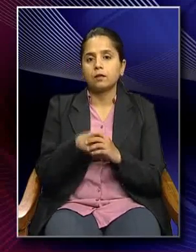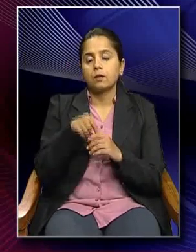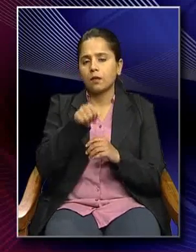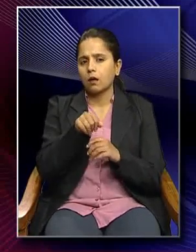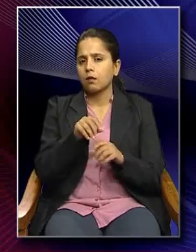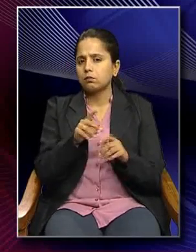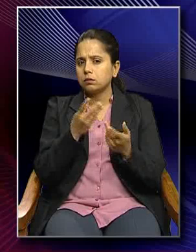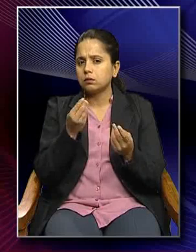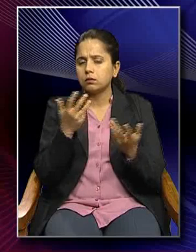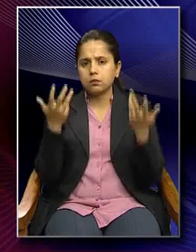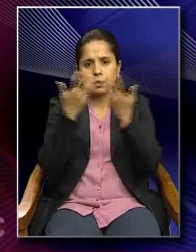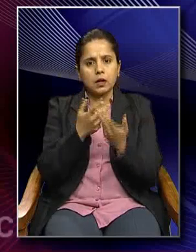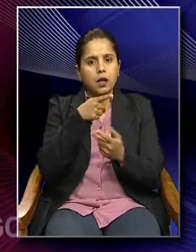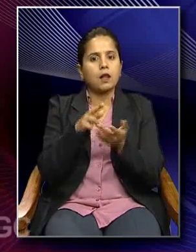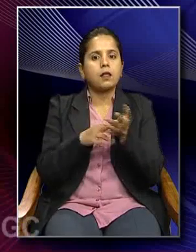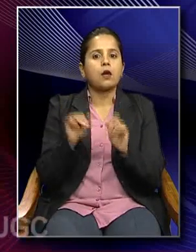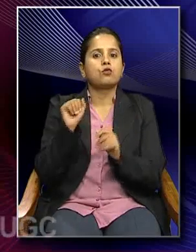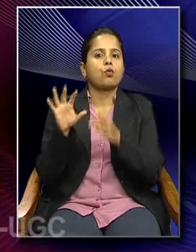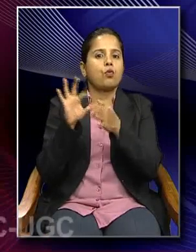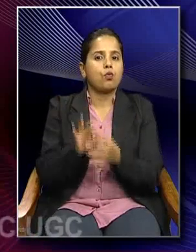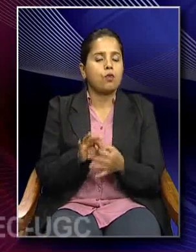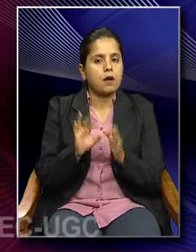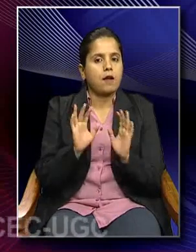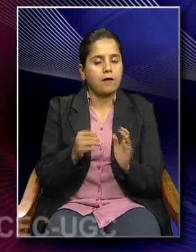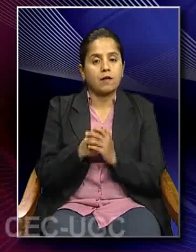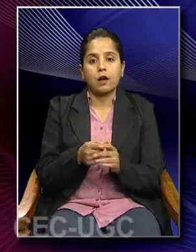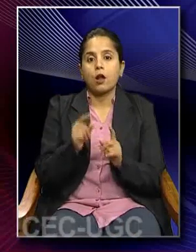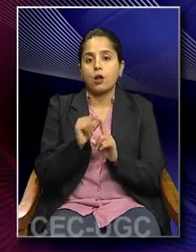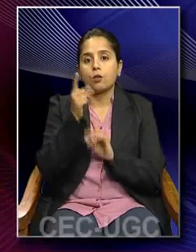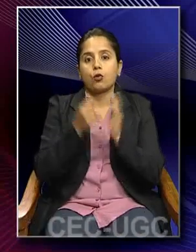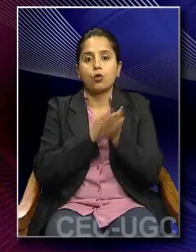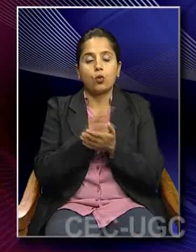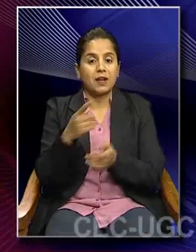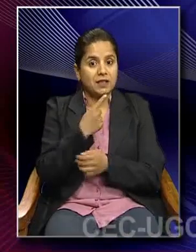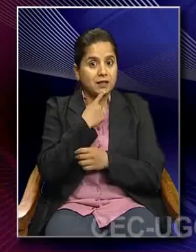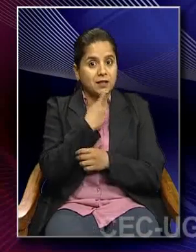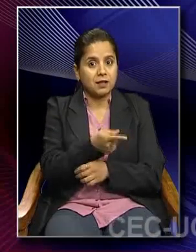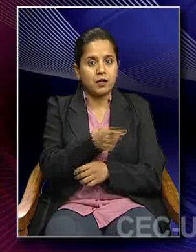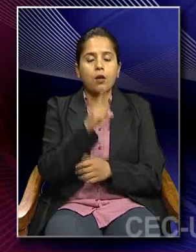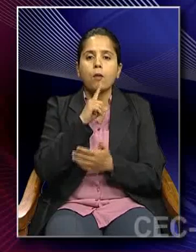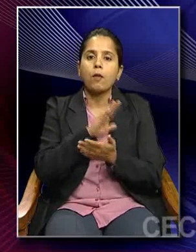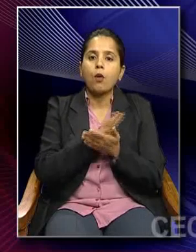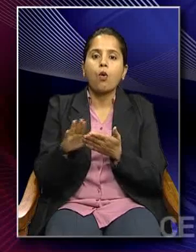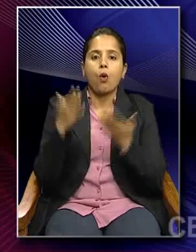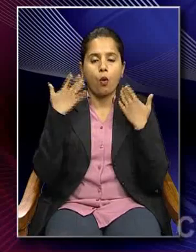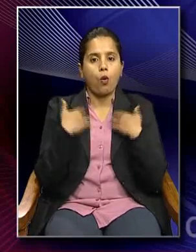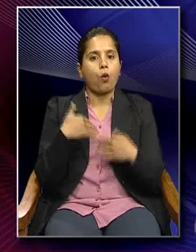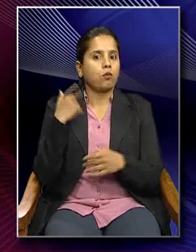contrast to the Prakriti. Purush is considered to be the pure